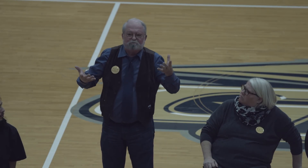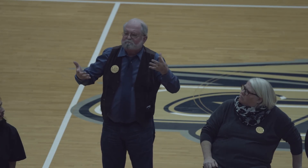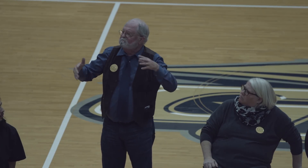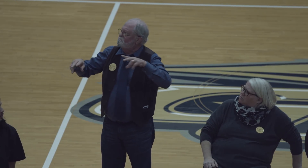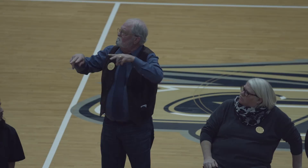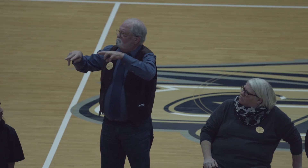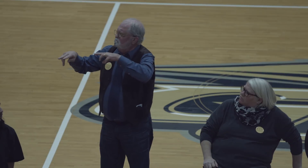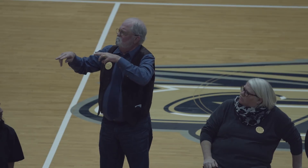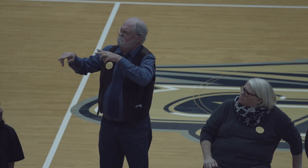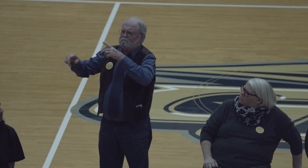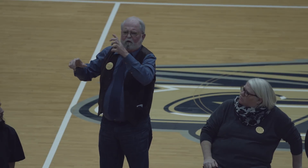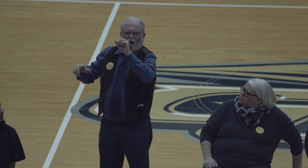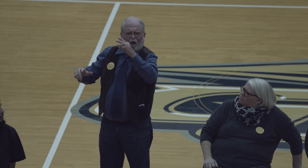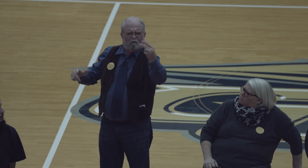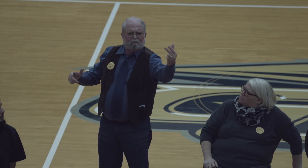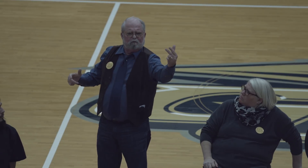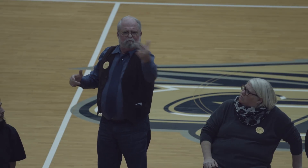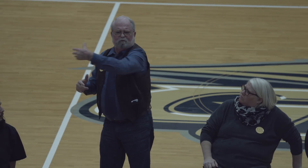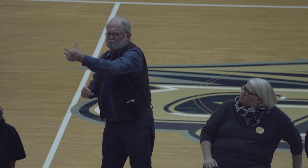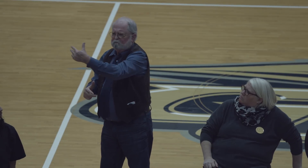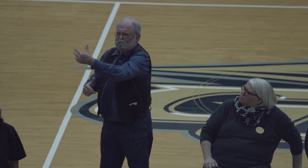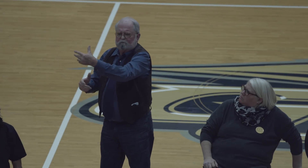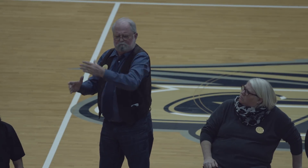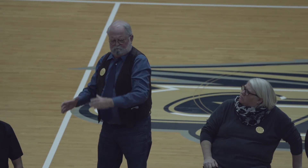president. Was it a hearing person or a deaf person?